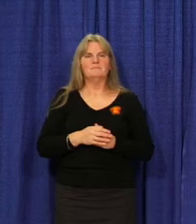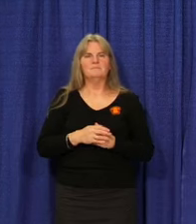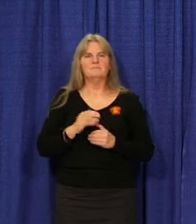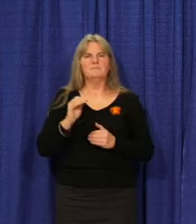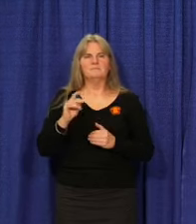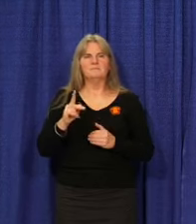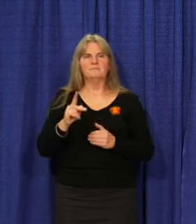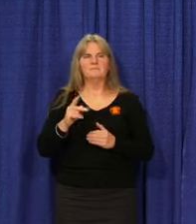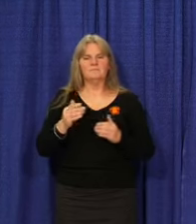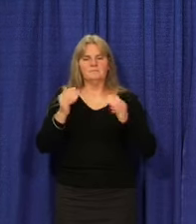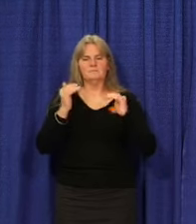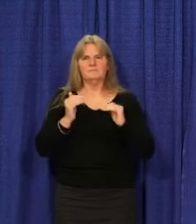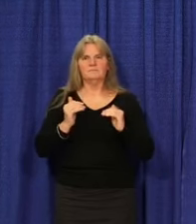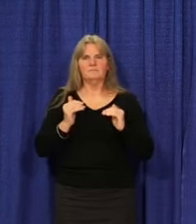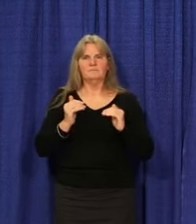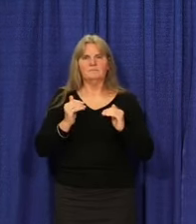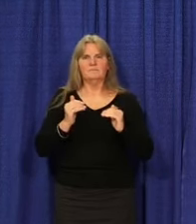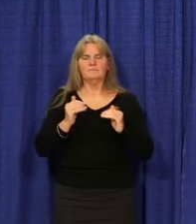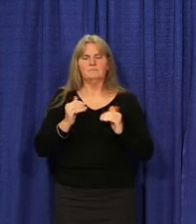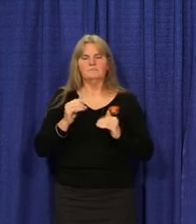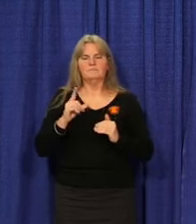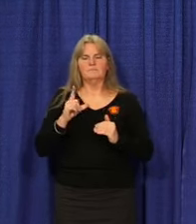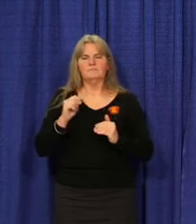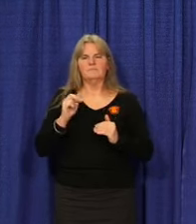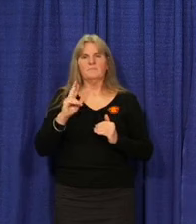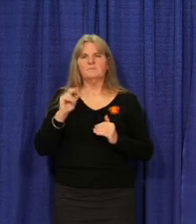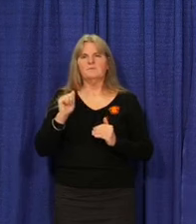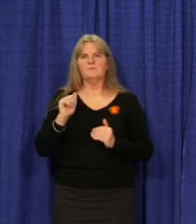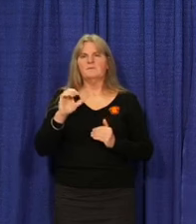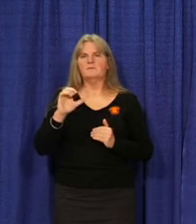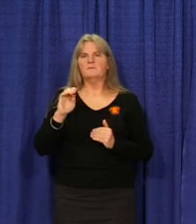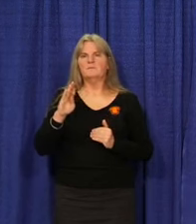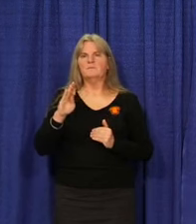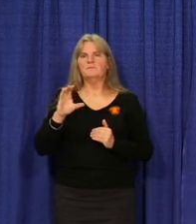Okay. Moving on then to Laura at CBC.